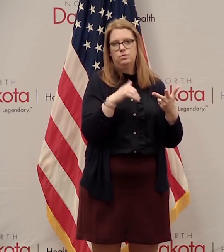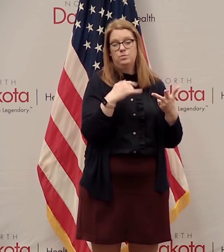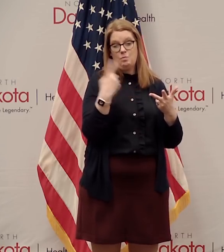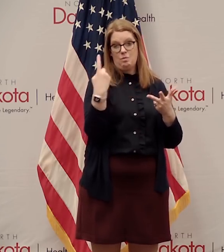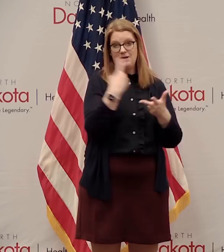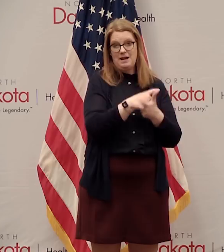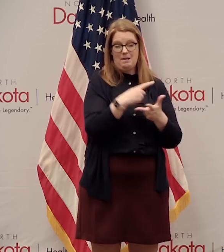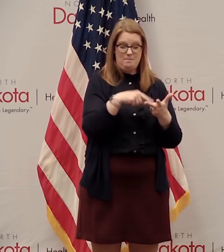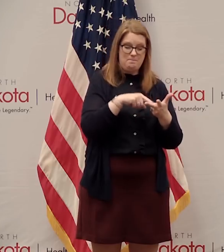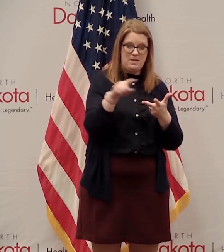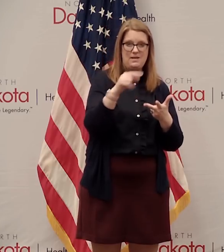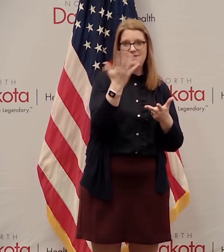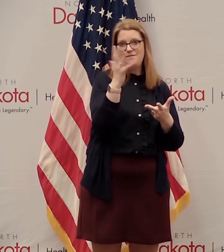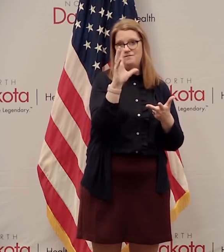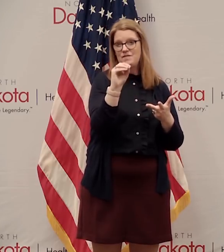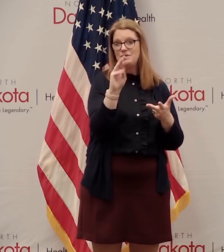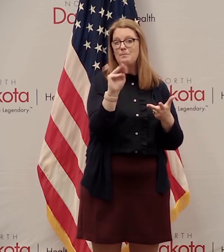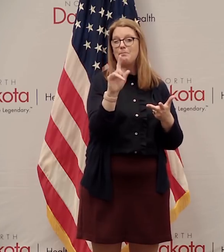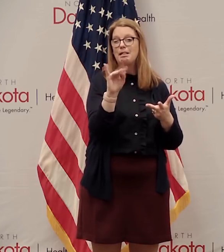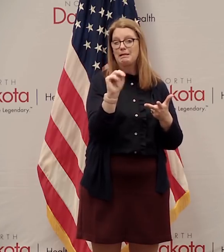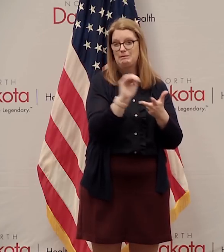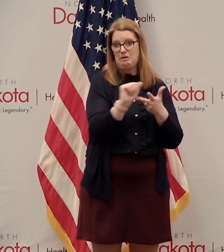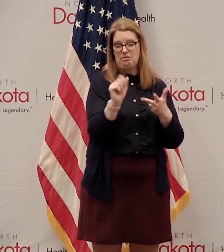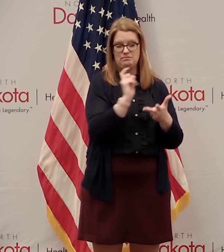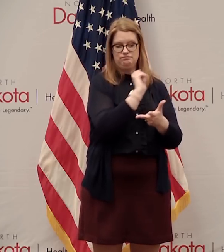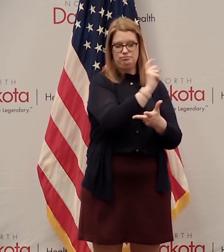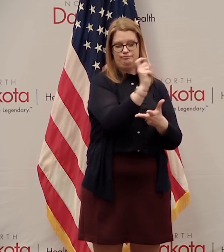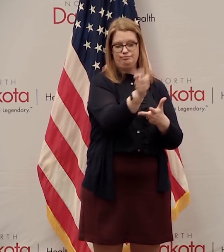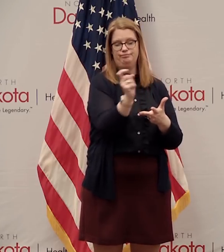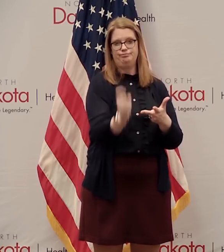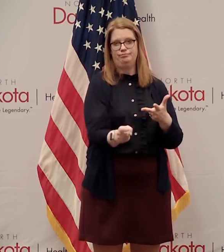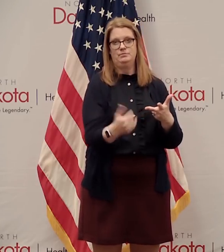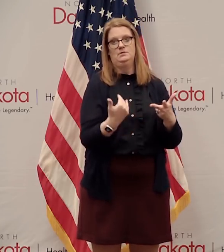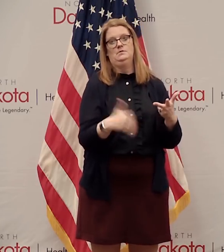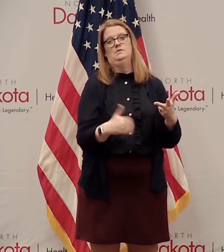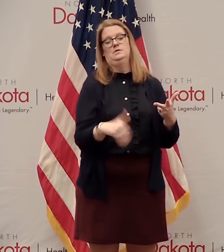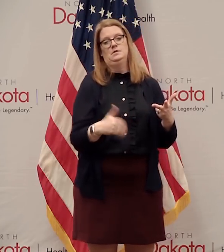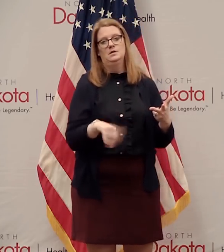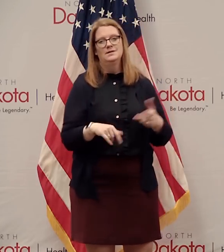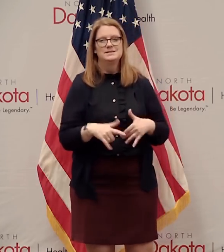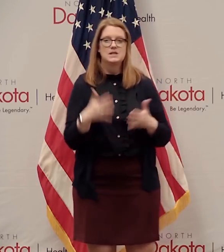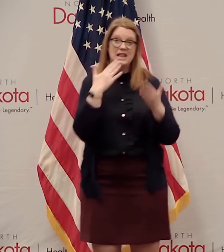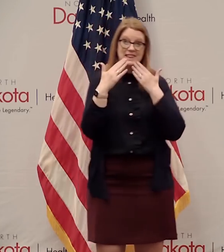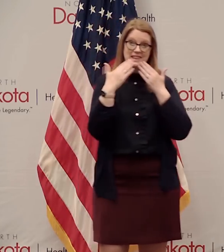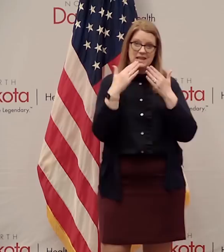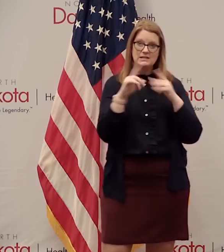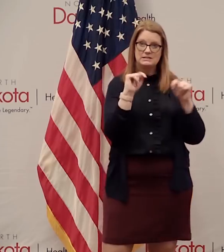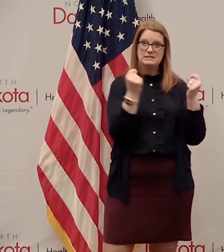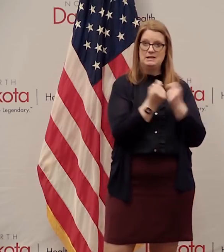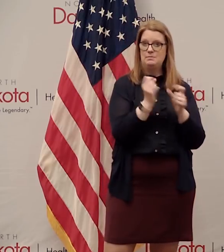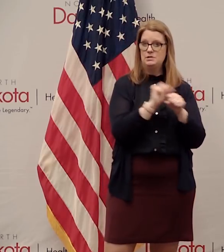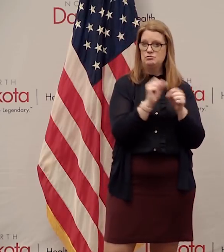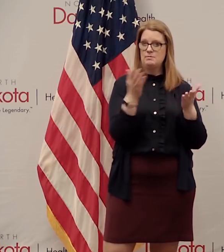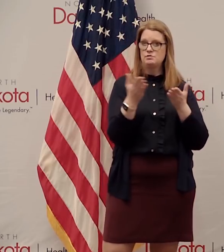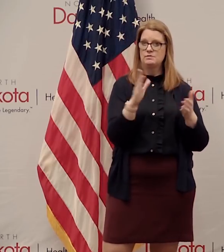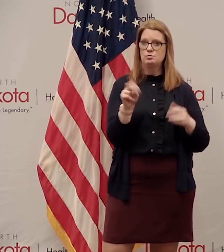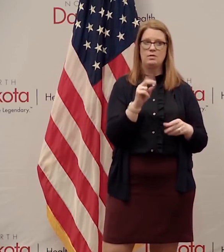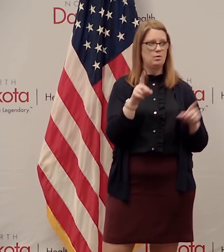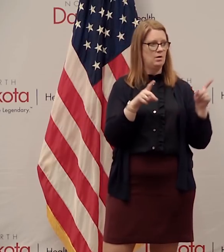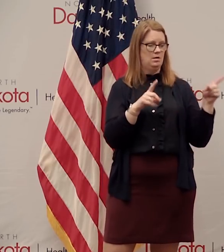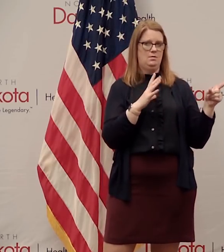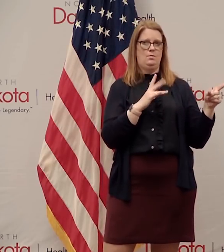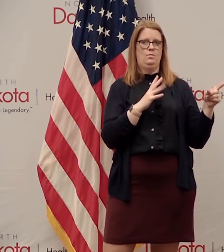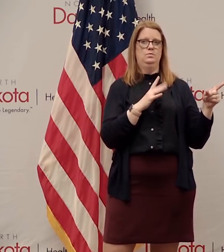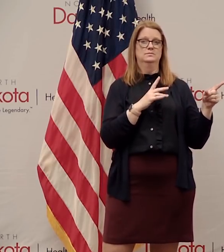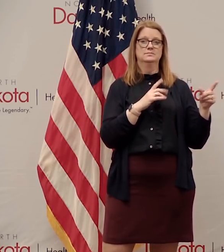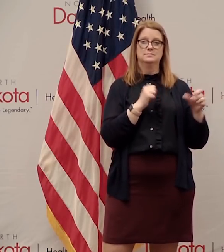day payout, $50 million going out tomorrow. So again, thanks to the team over at Job Service North Dakota,